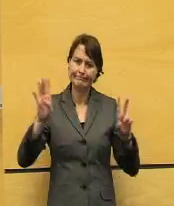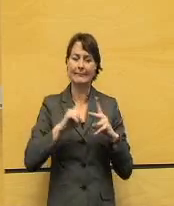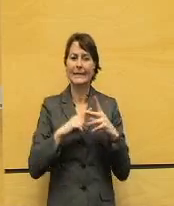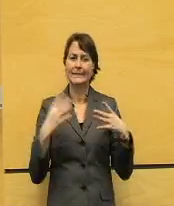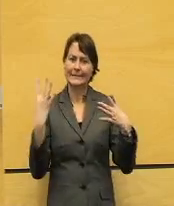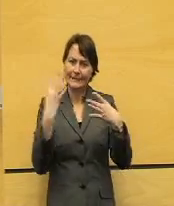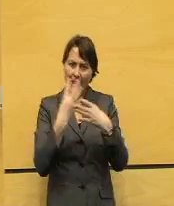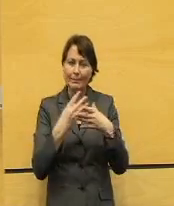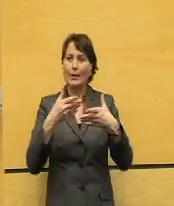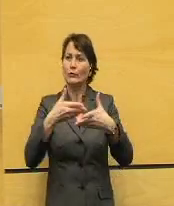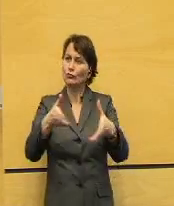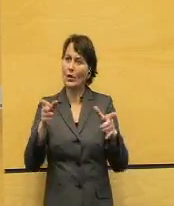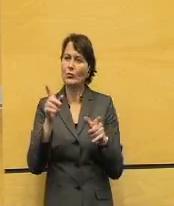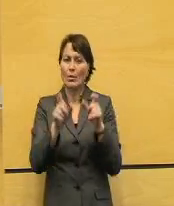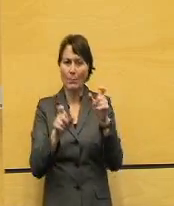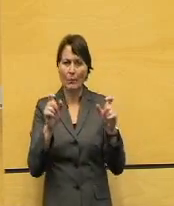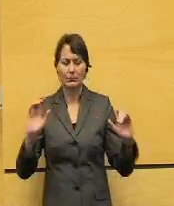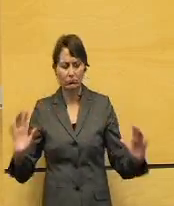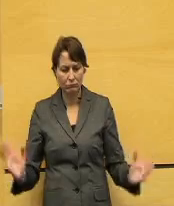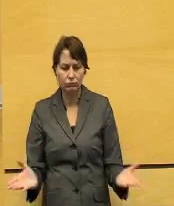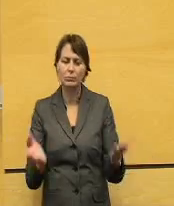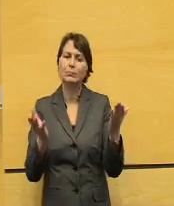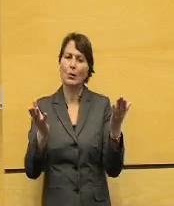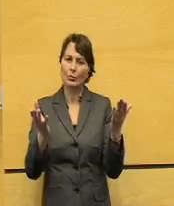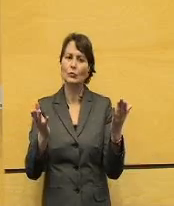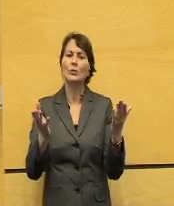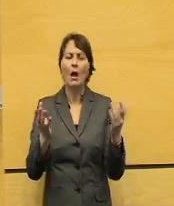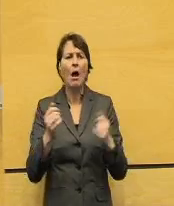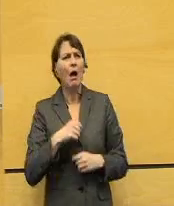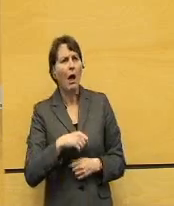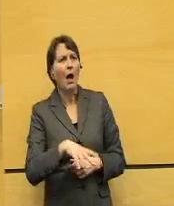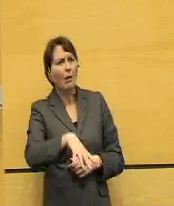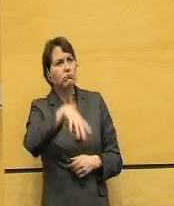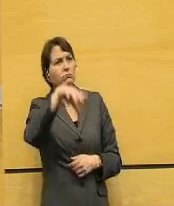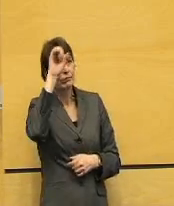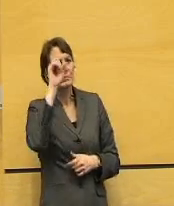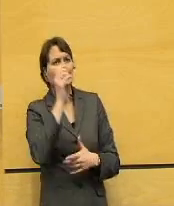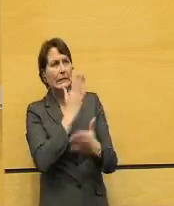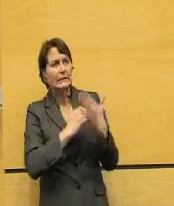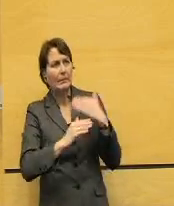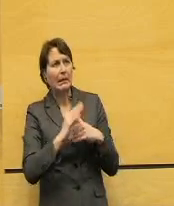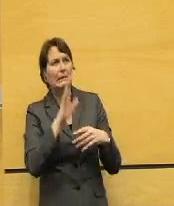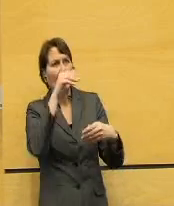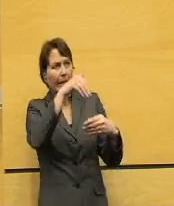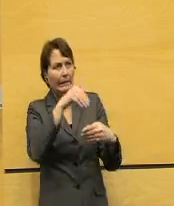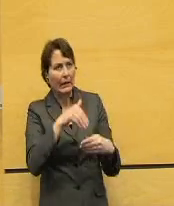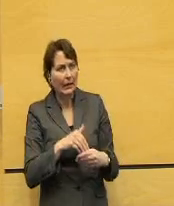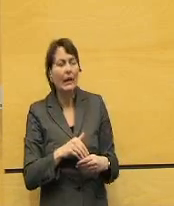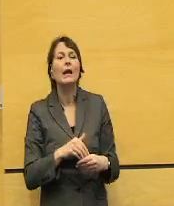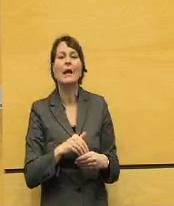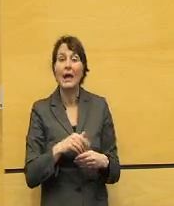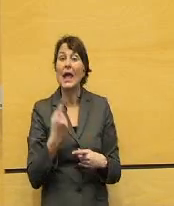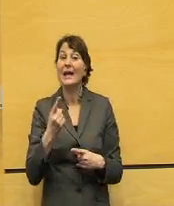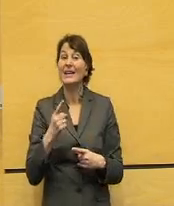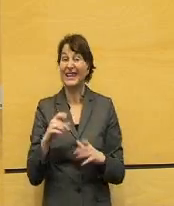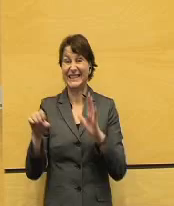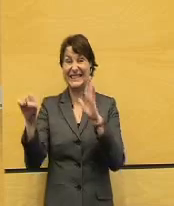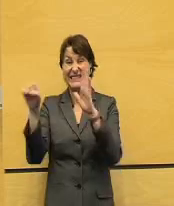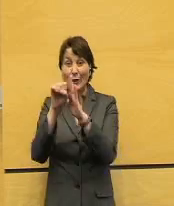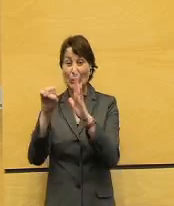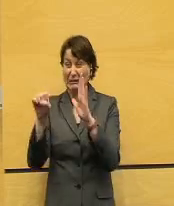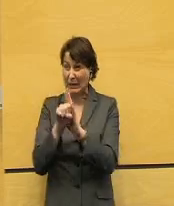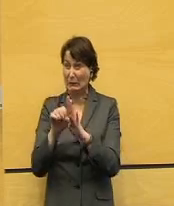stakeholders, general public to promote proper understanding on disability and to eliminate stereotype and